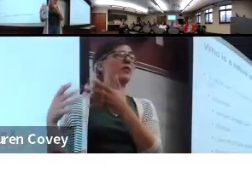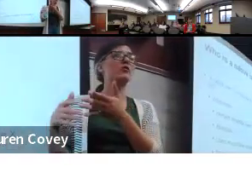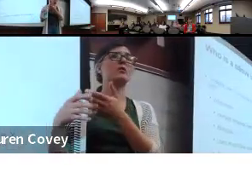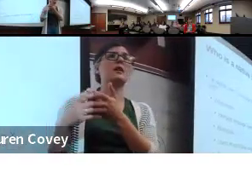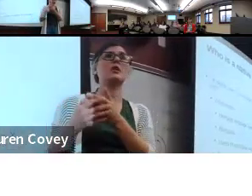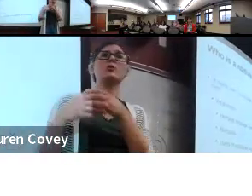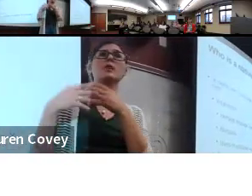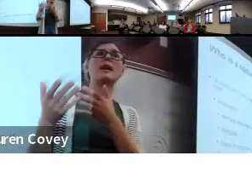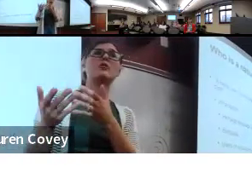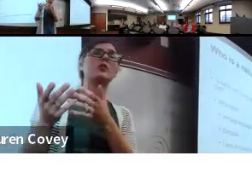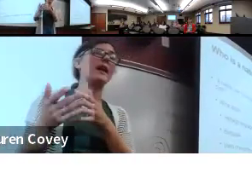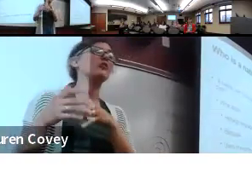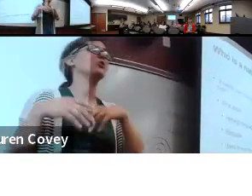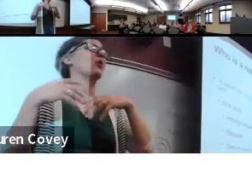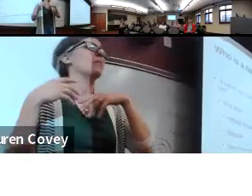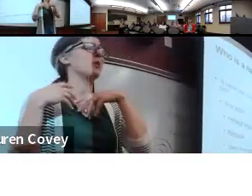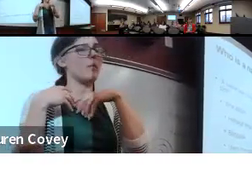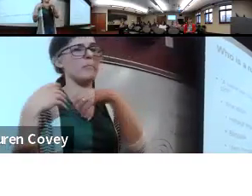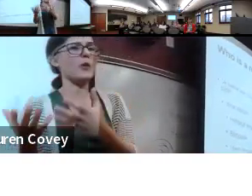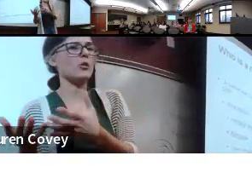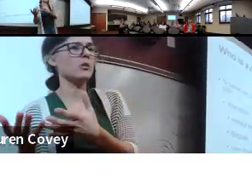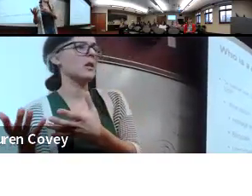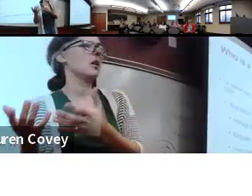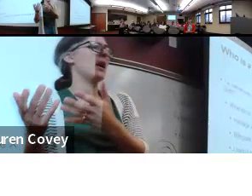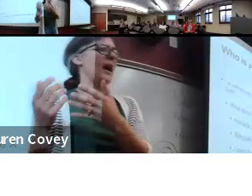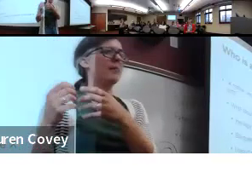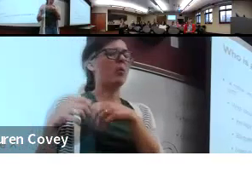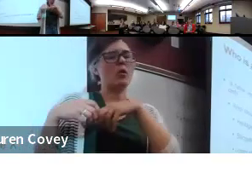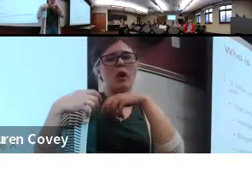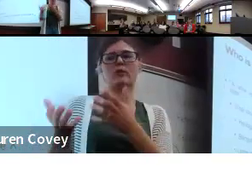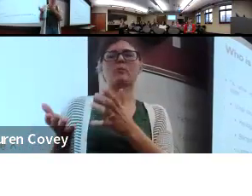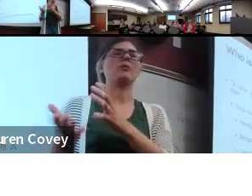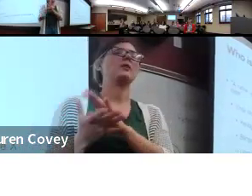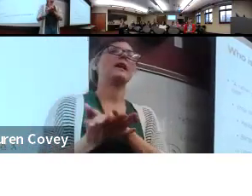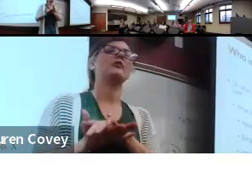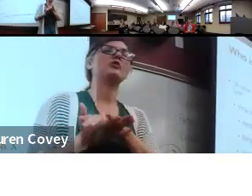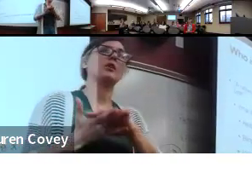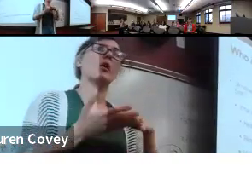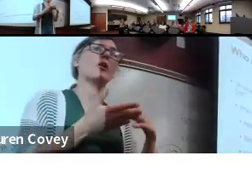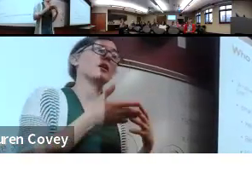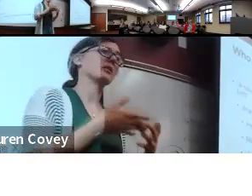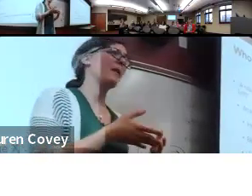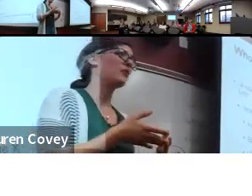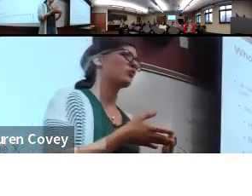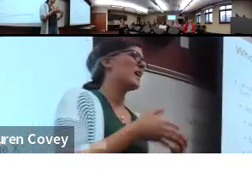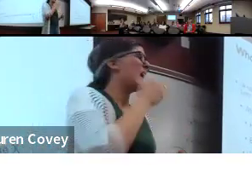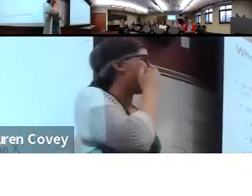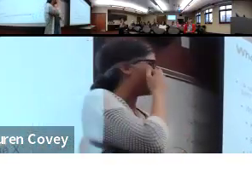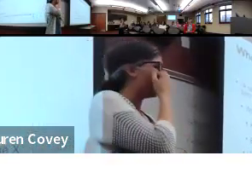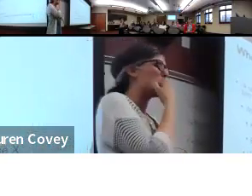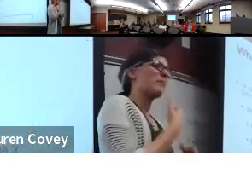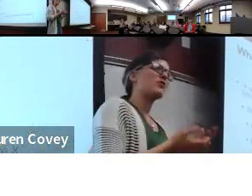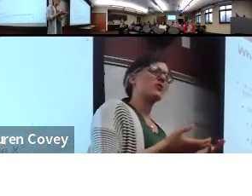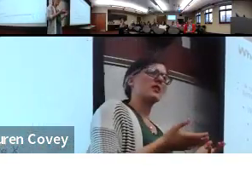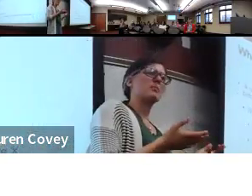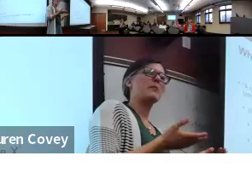very proficient in using English. And actually, you become better and more comfortable in English than you are in Spanish. And